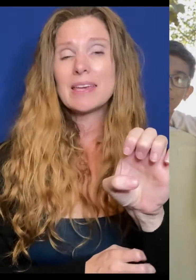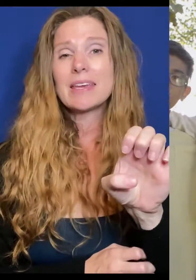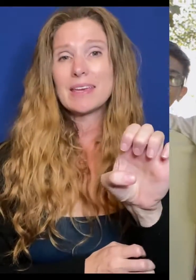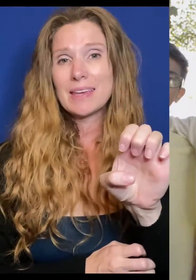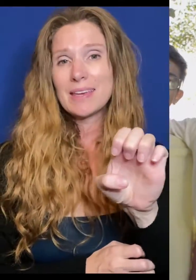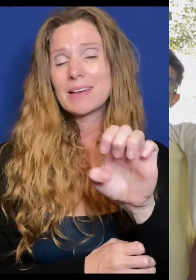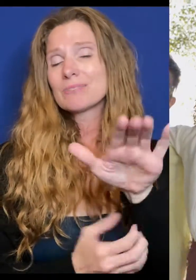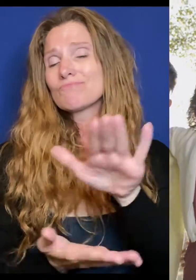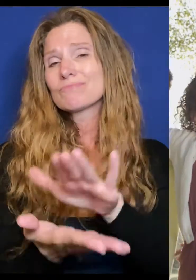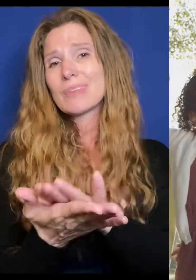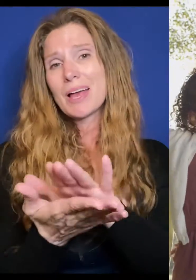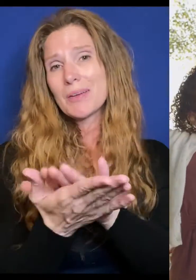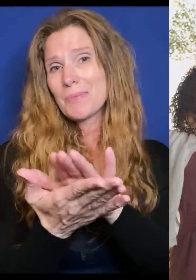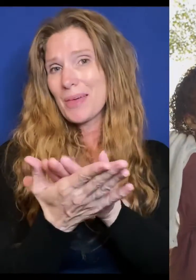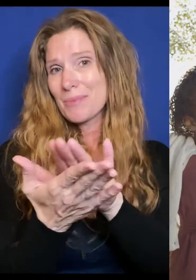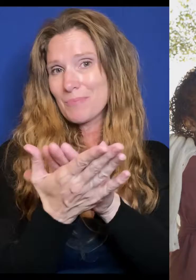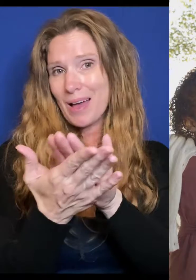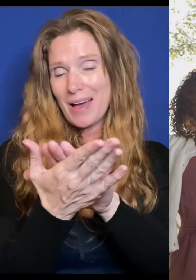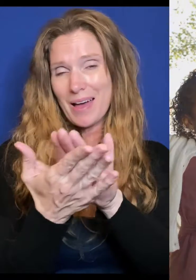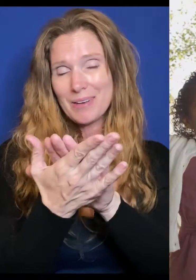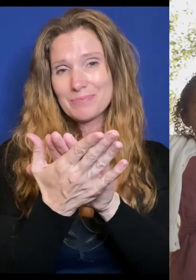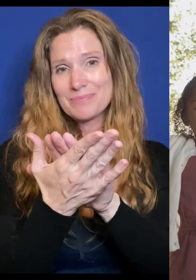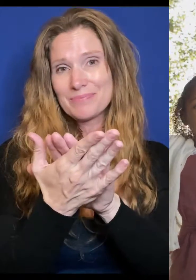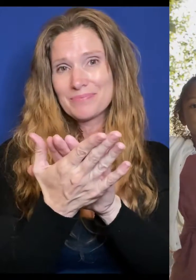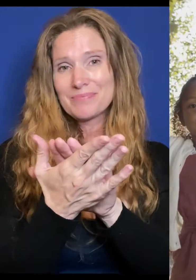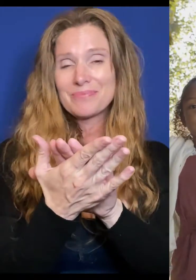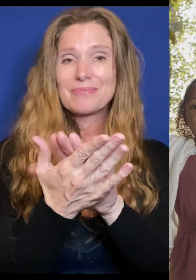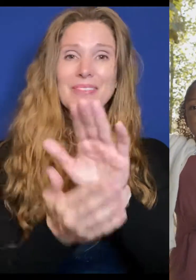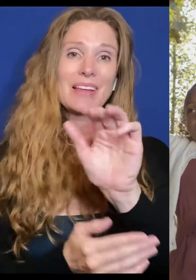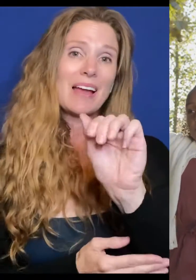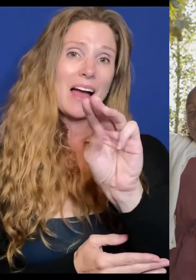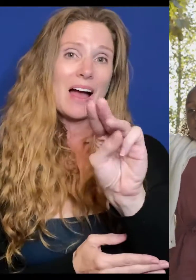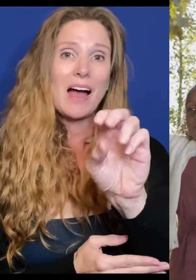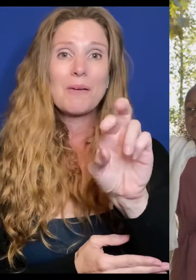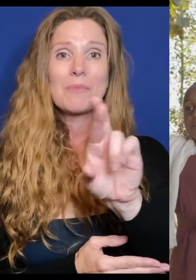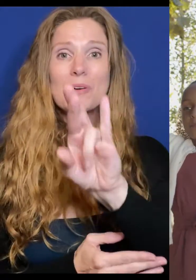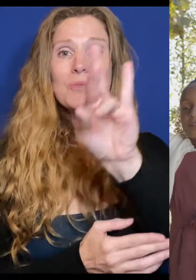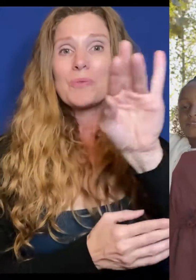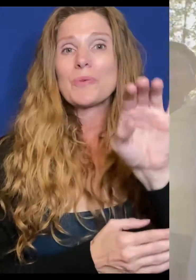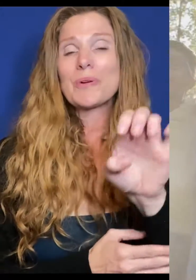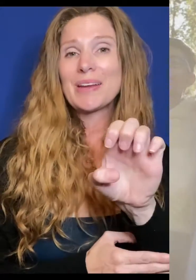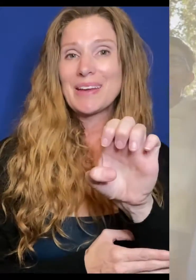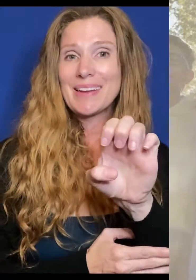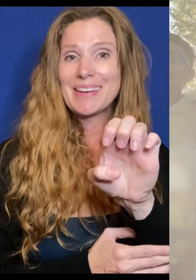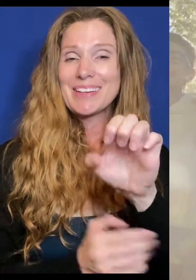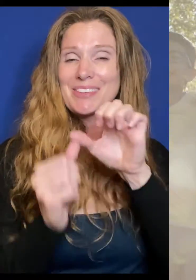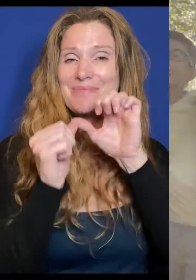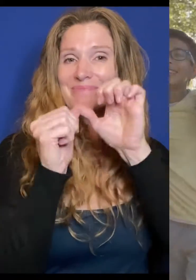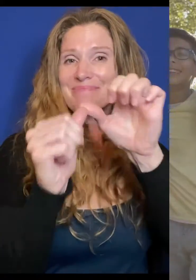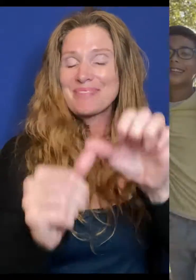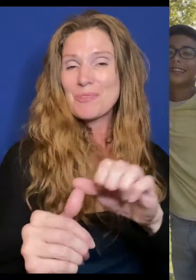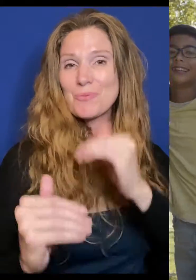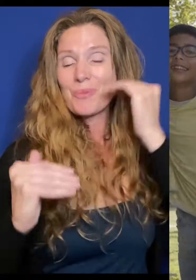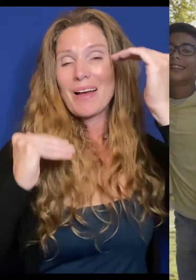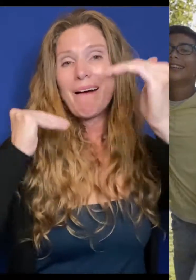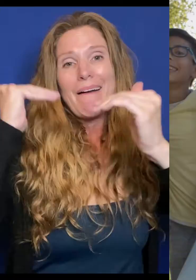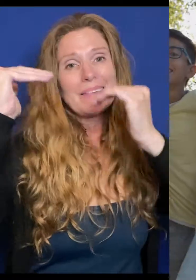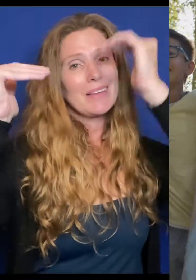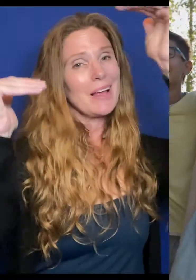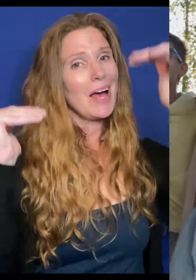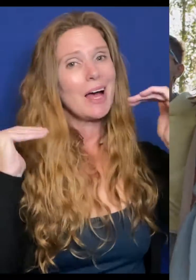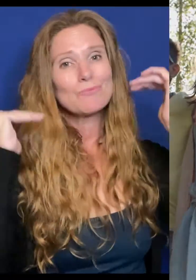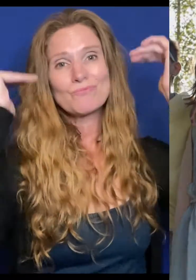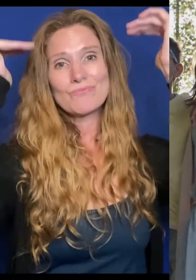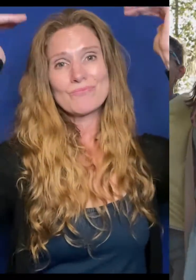Let's hide them up America Keep us rising up